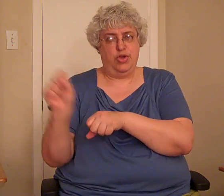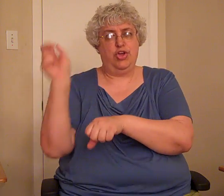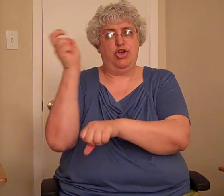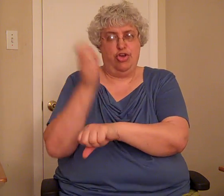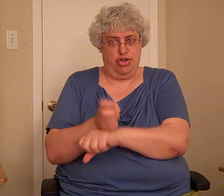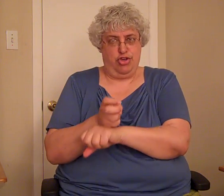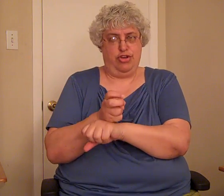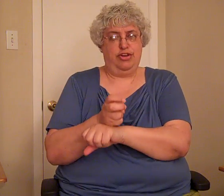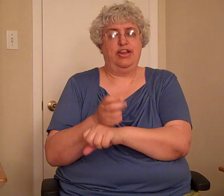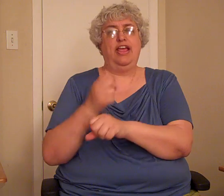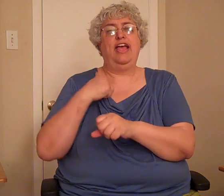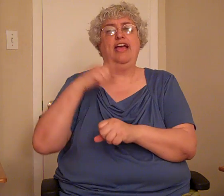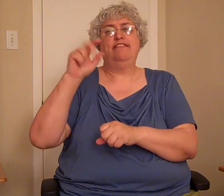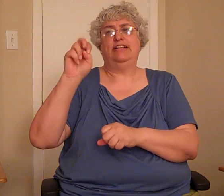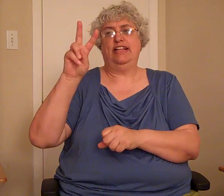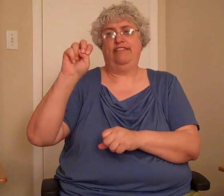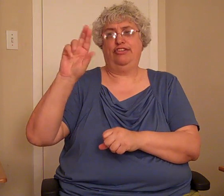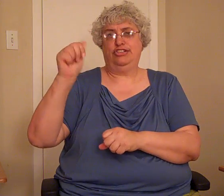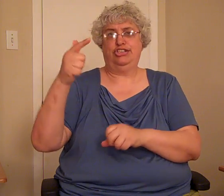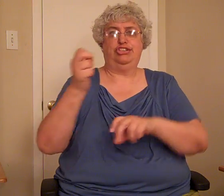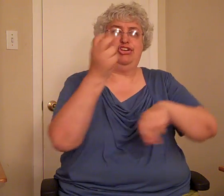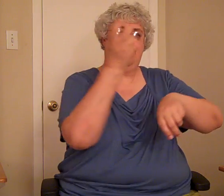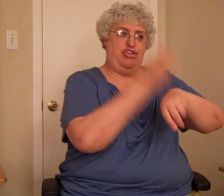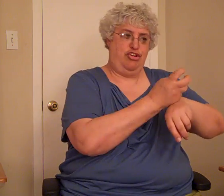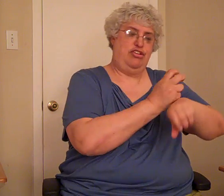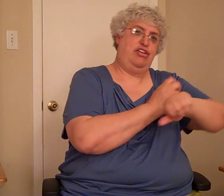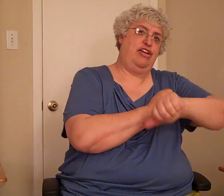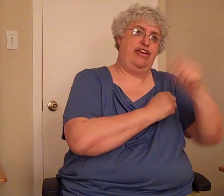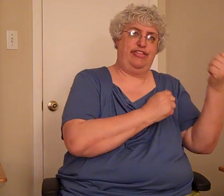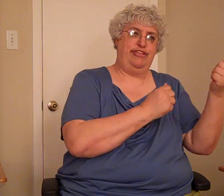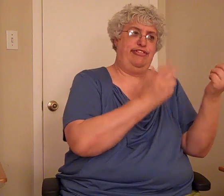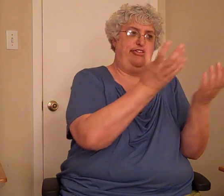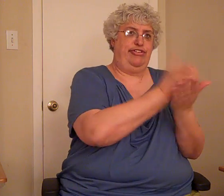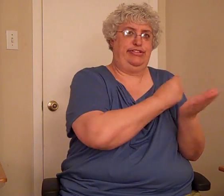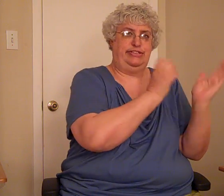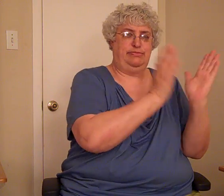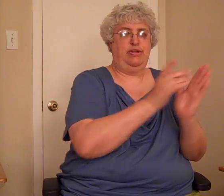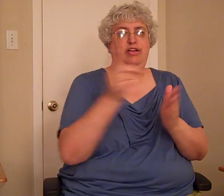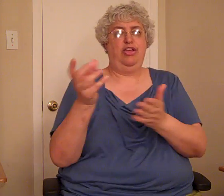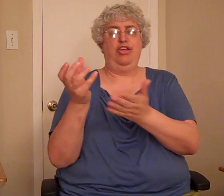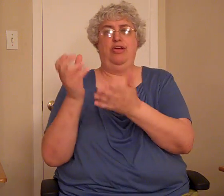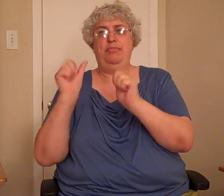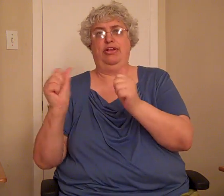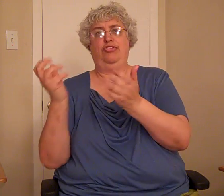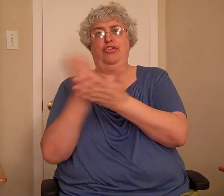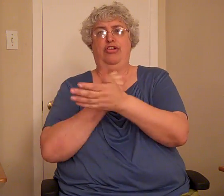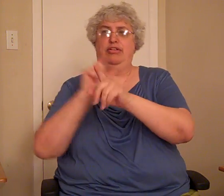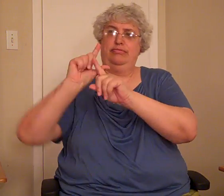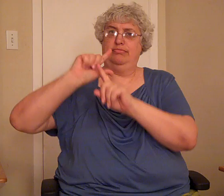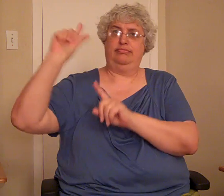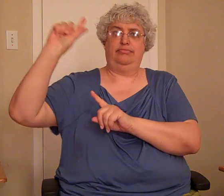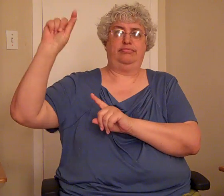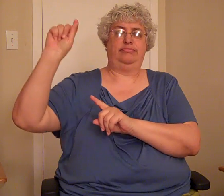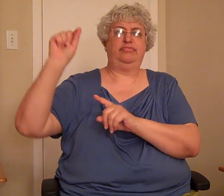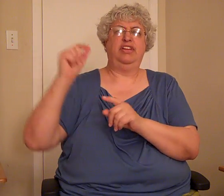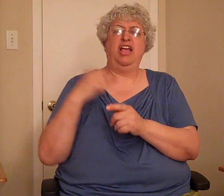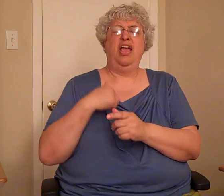something that has leverage than working hard someplace else. And I came to the realization that, hey, I used to make this deal out to be so